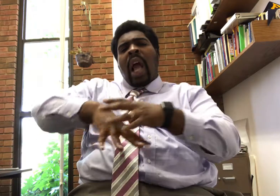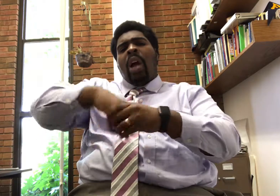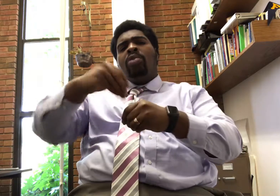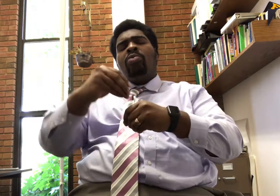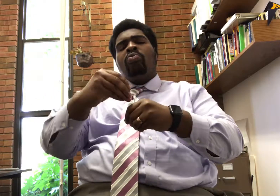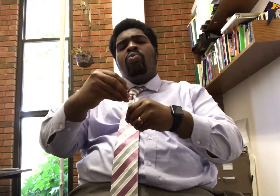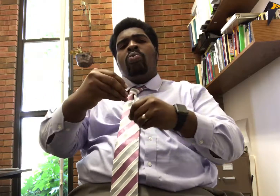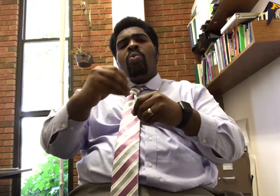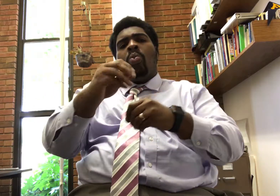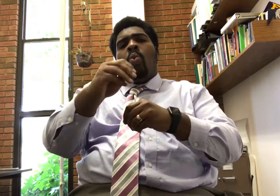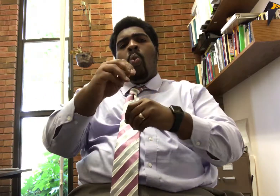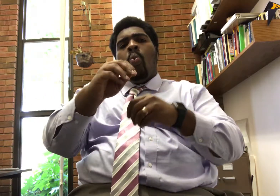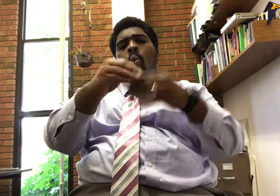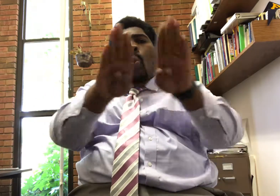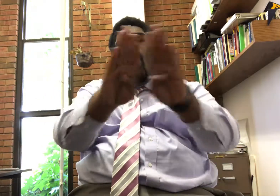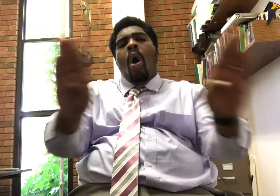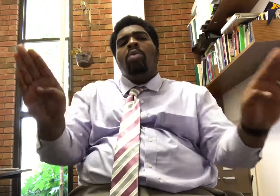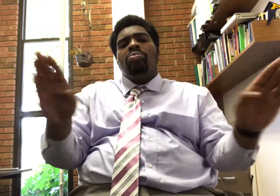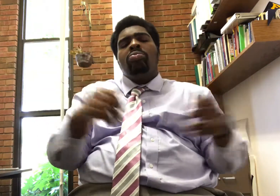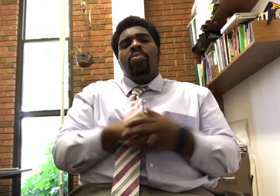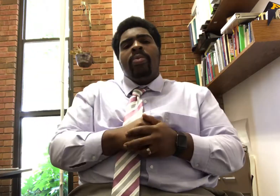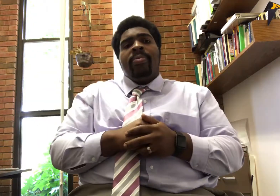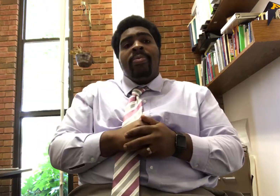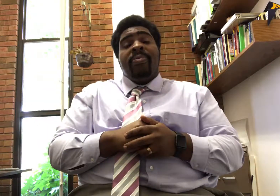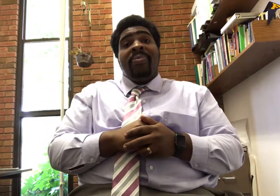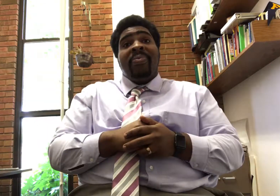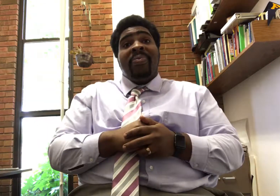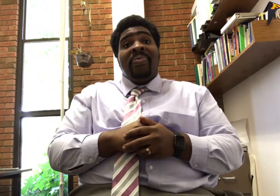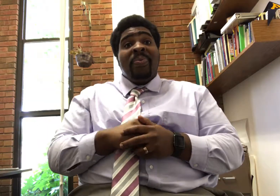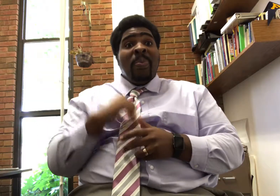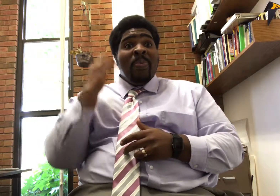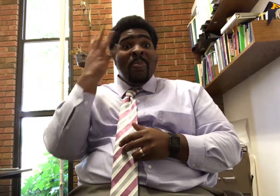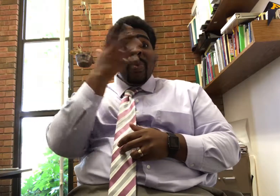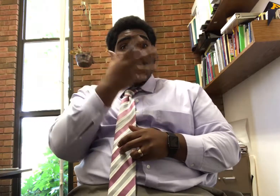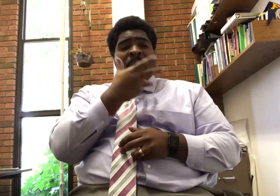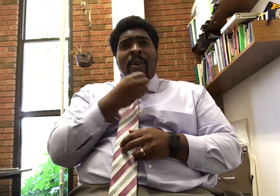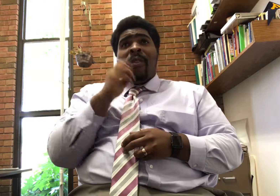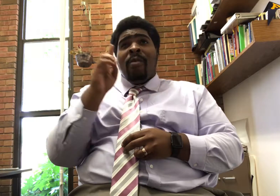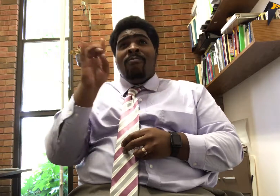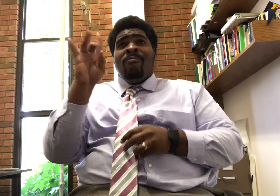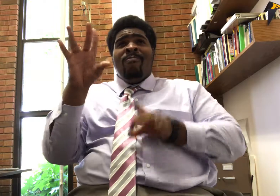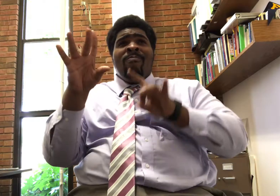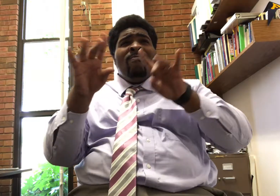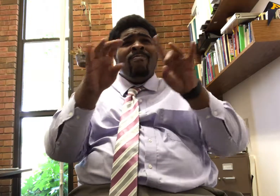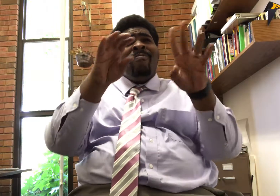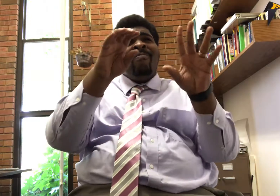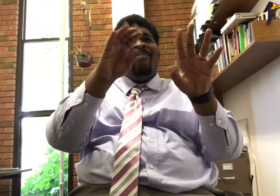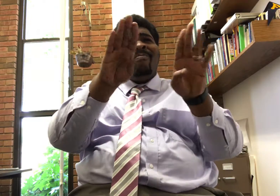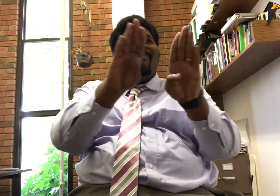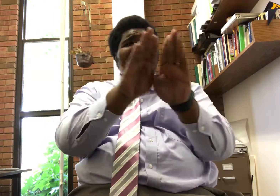There is no decoration at all carved into the stone, no wood to speak